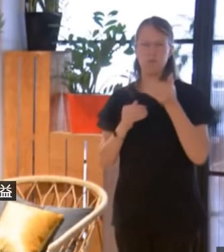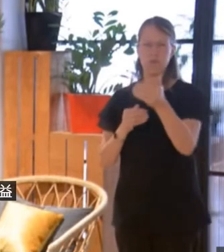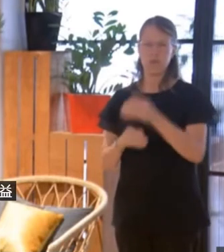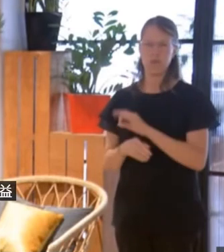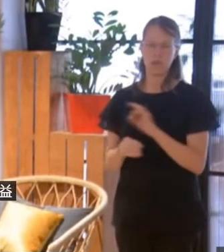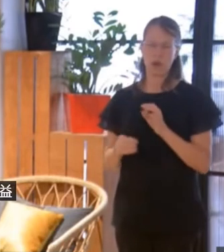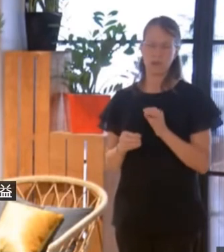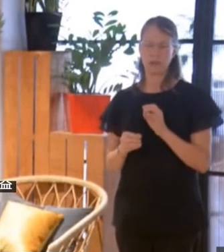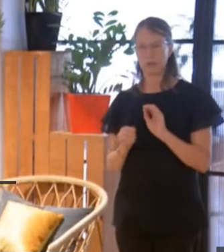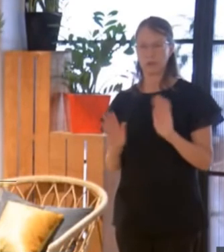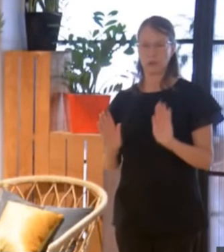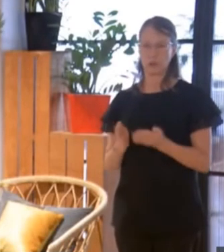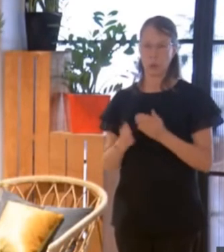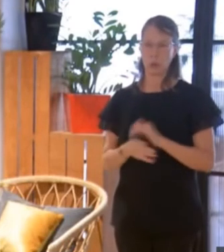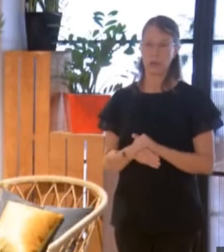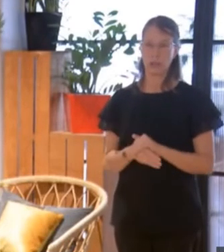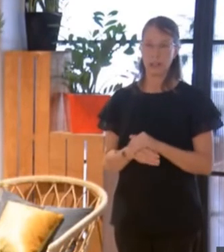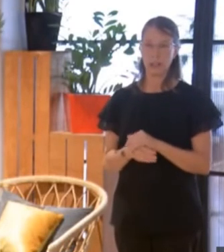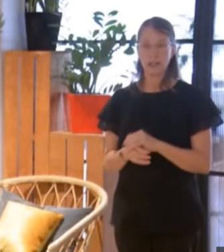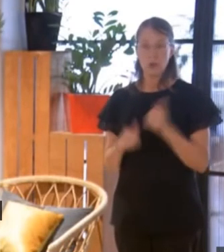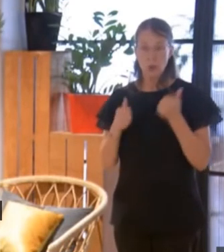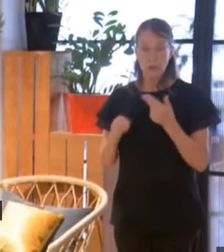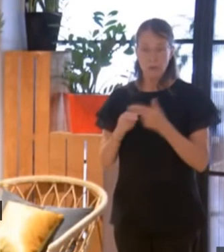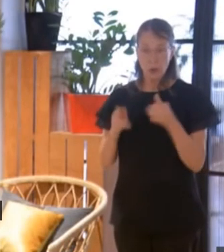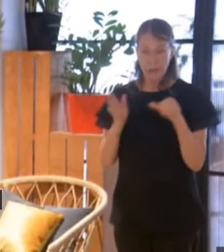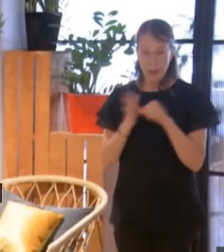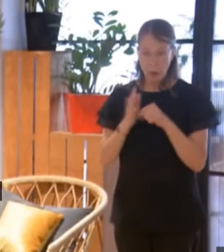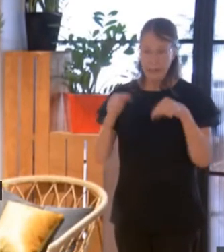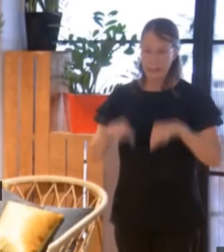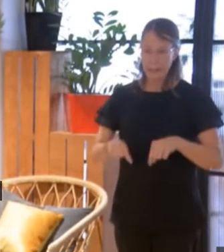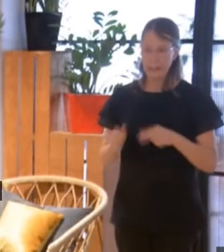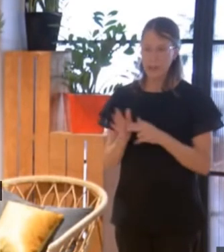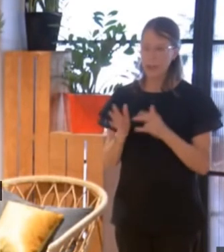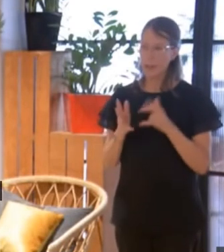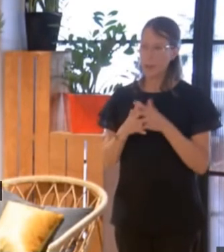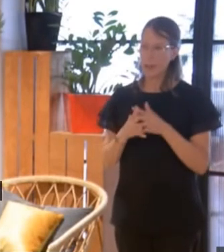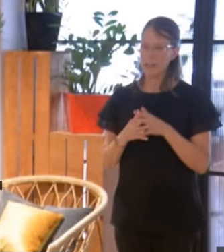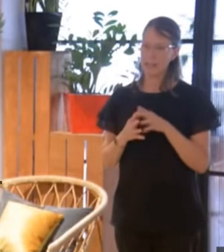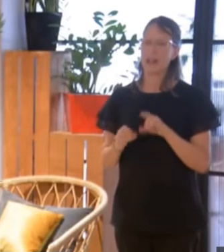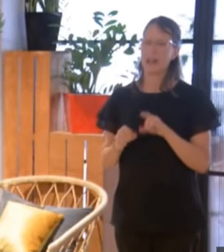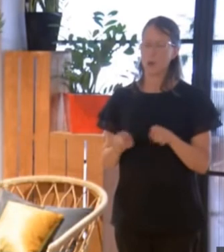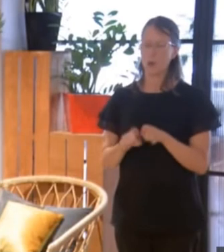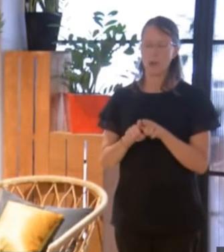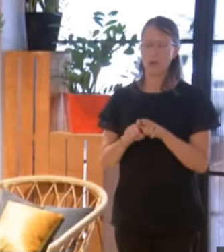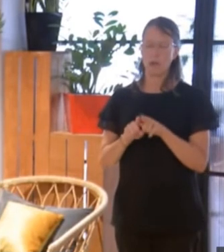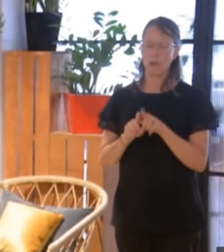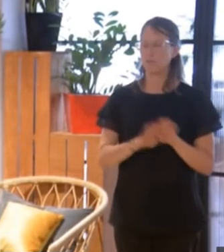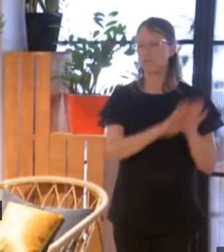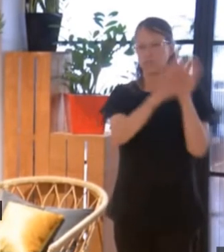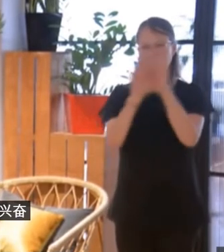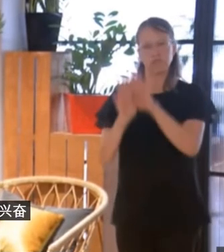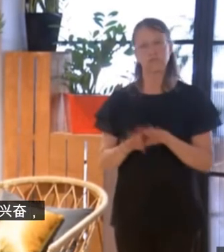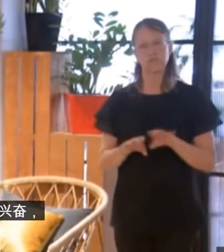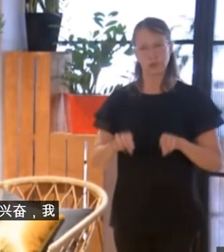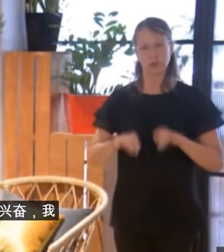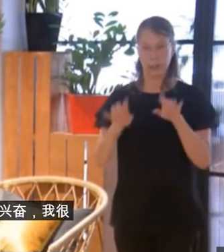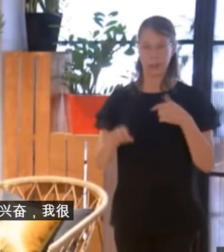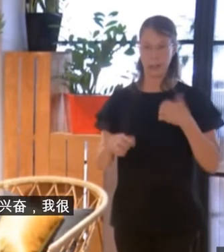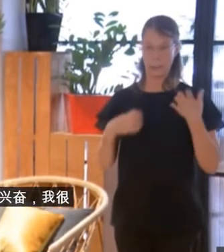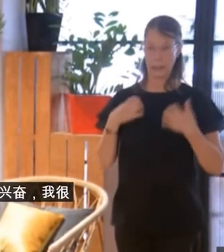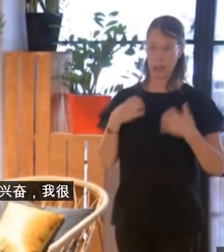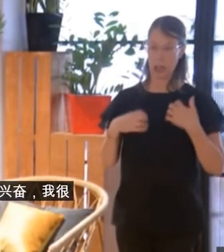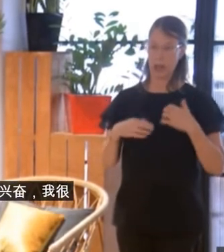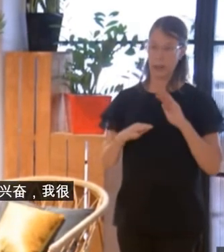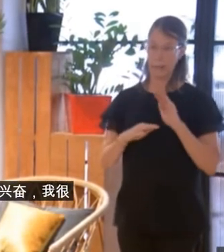our entire economy, not just here in New South Wales, but indeed right across the country. So I'm excited about this review.